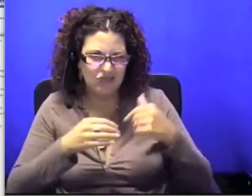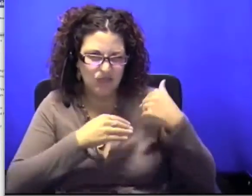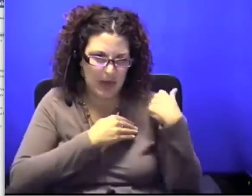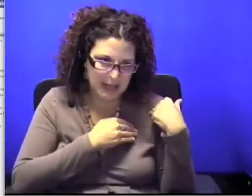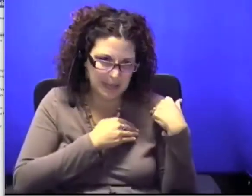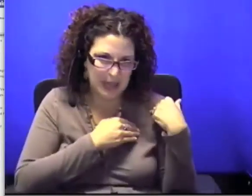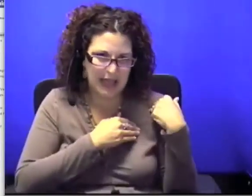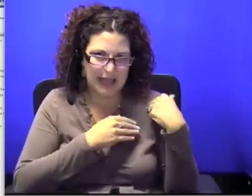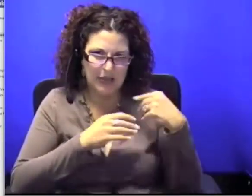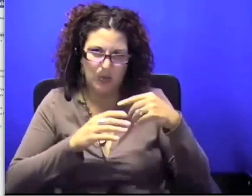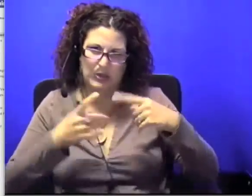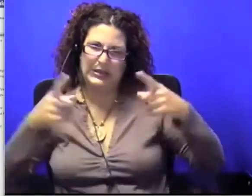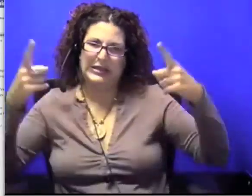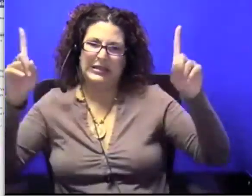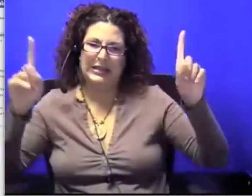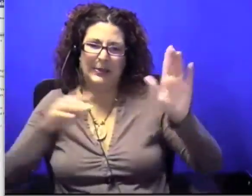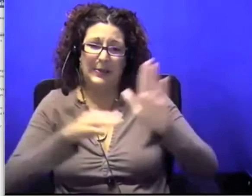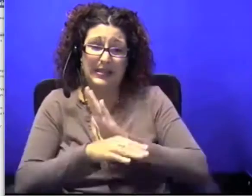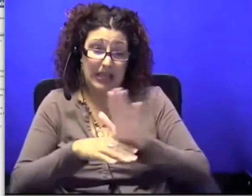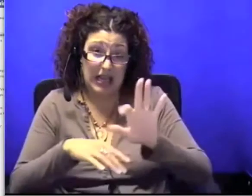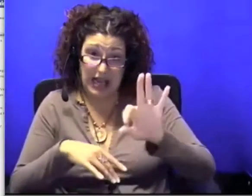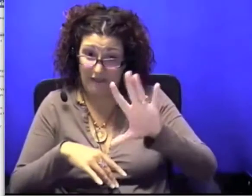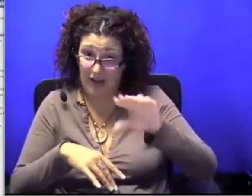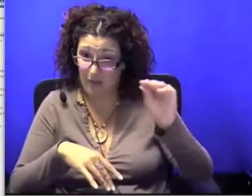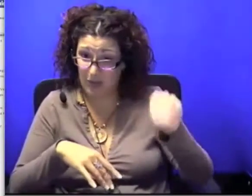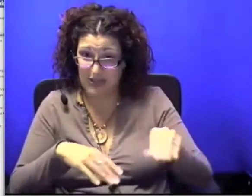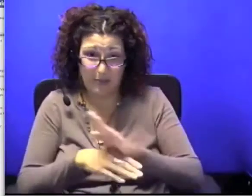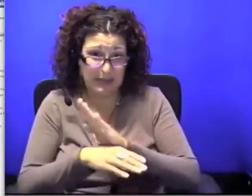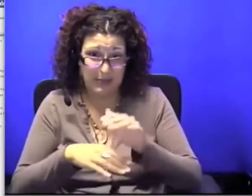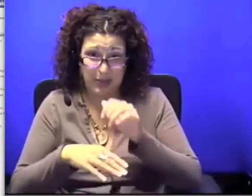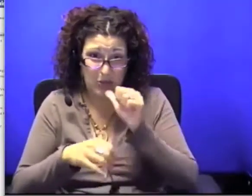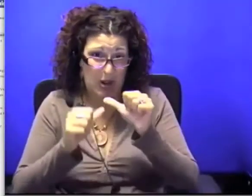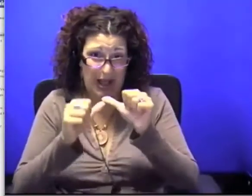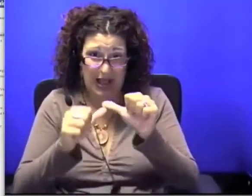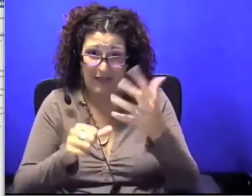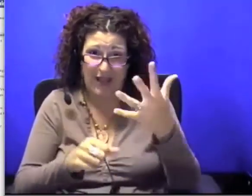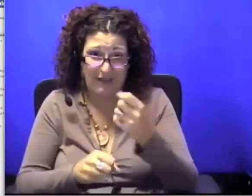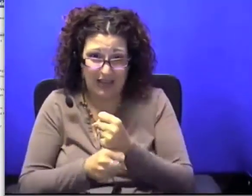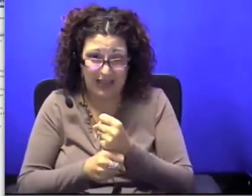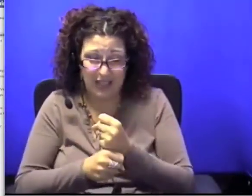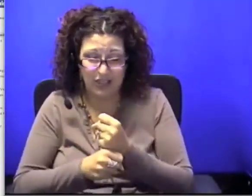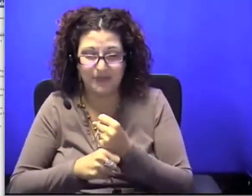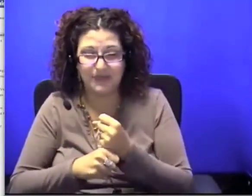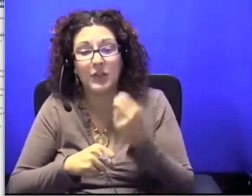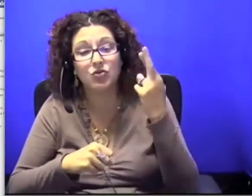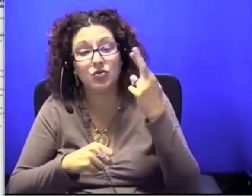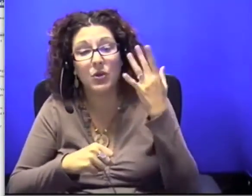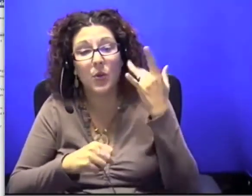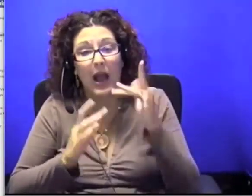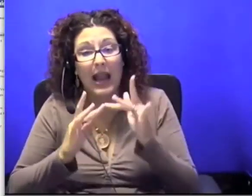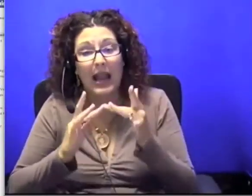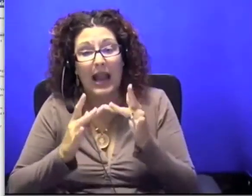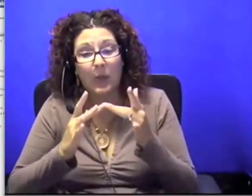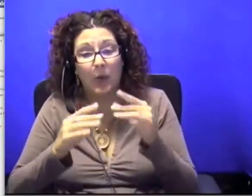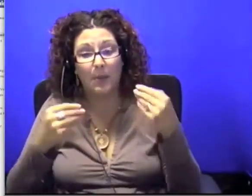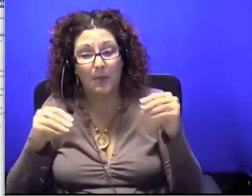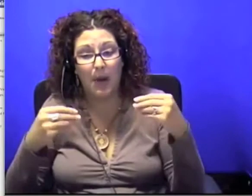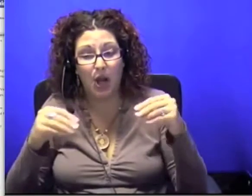to wear in order to make their business succeed. And 95% of businesses don't make it 5 years. The reason that network marketing has